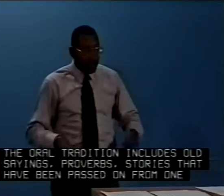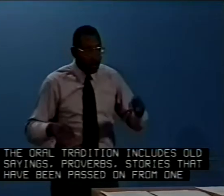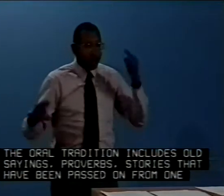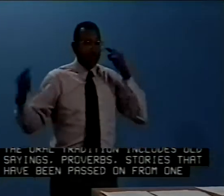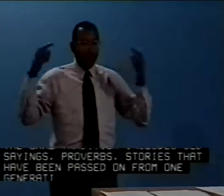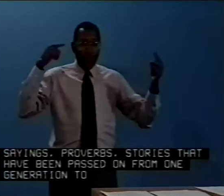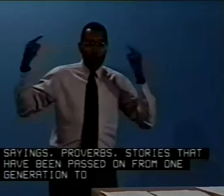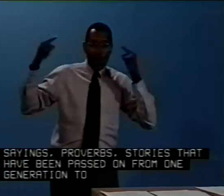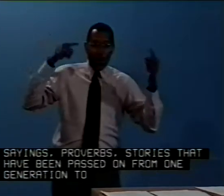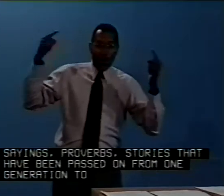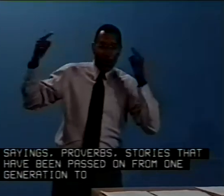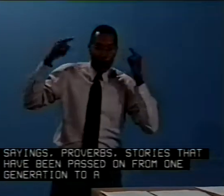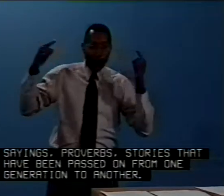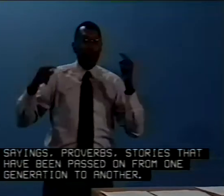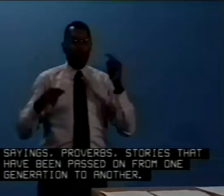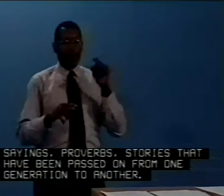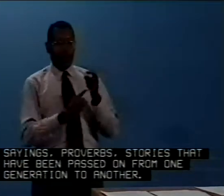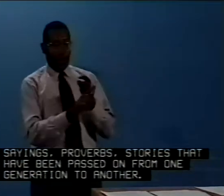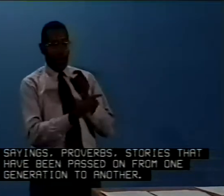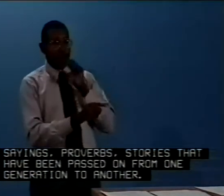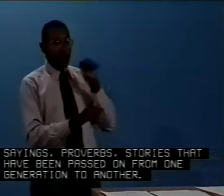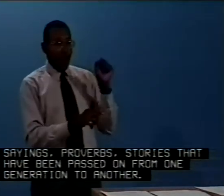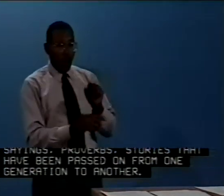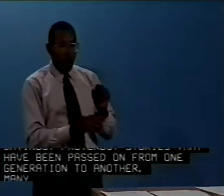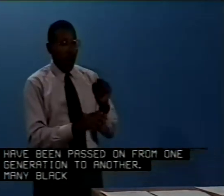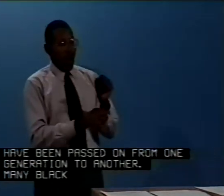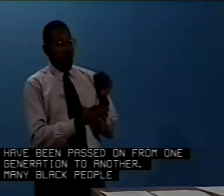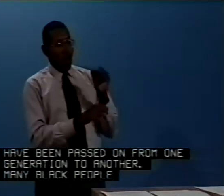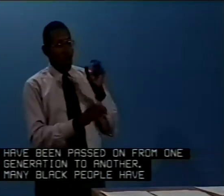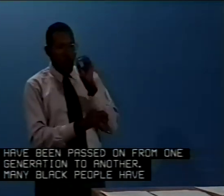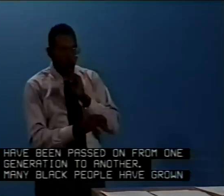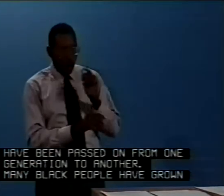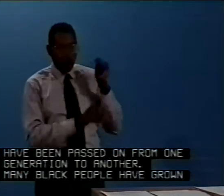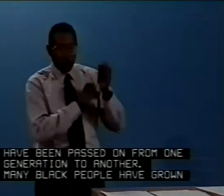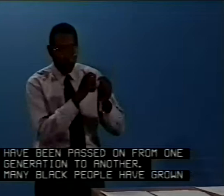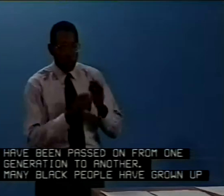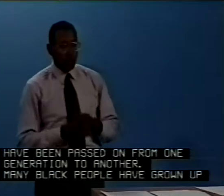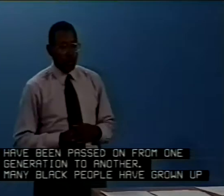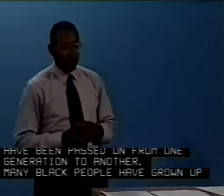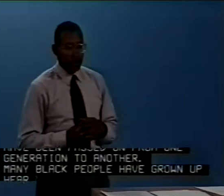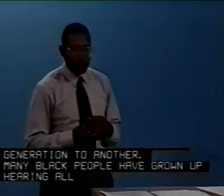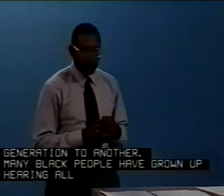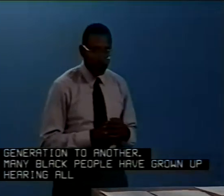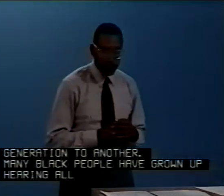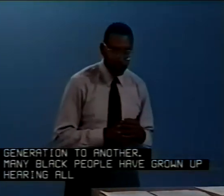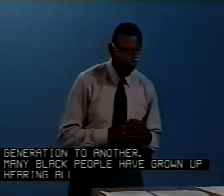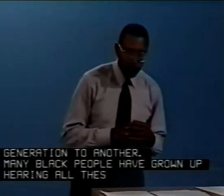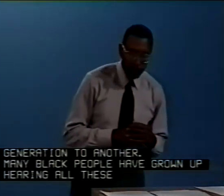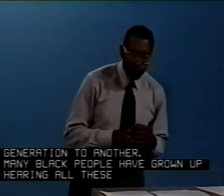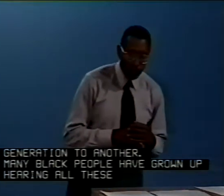Many black people have grown up hearing all these things through the oral tradition.